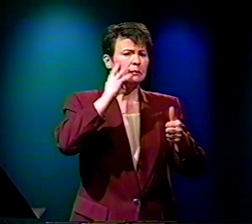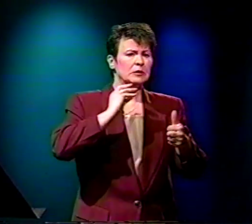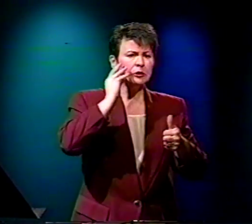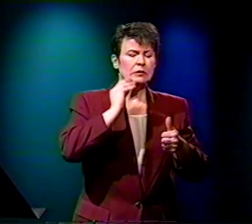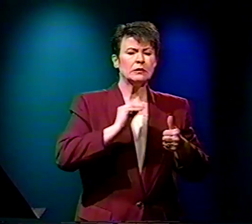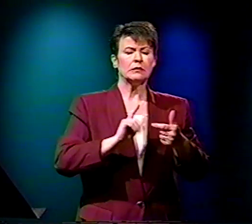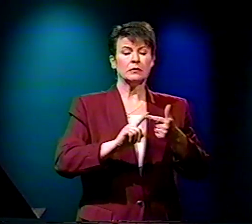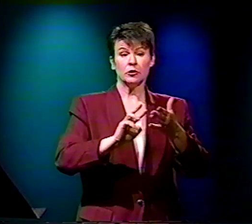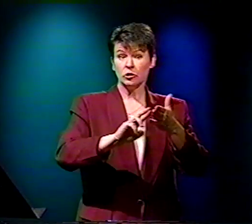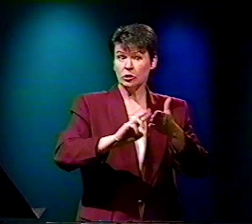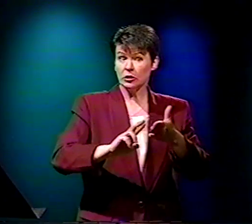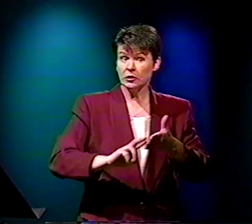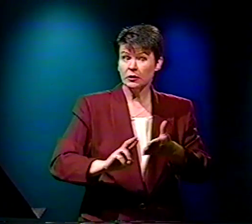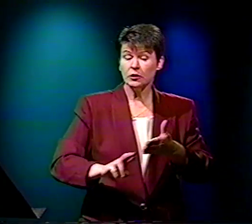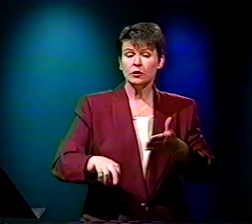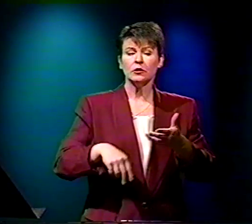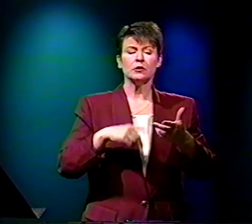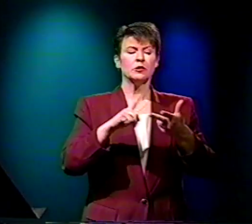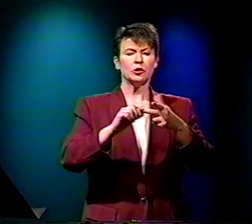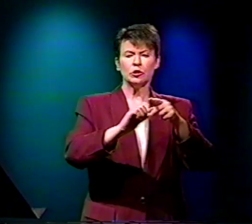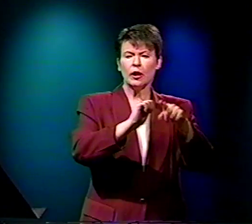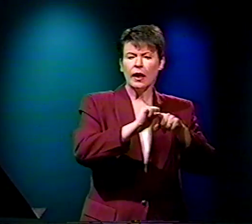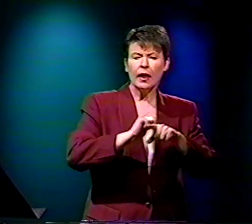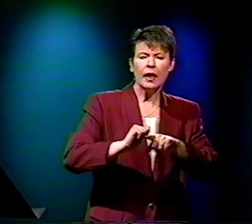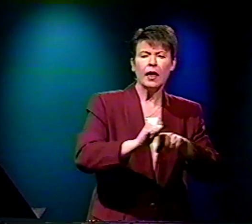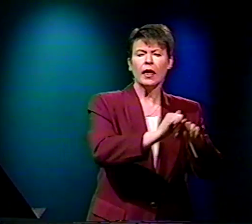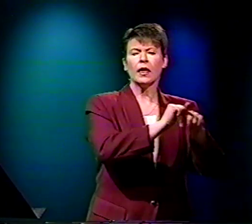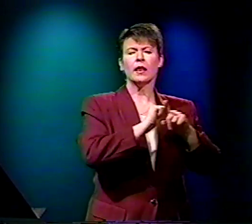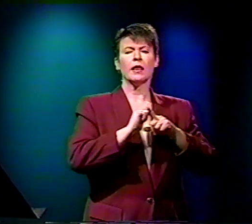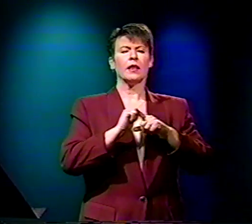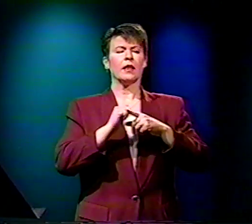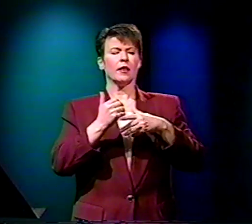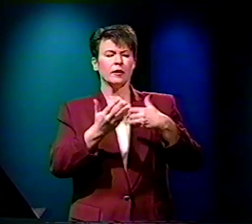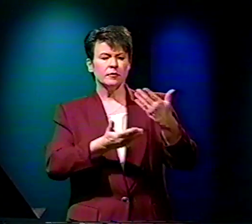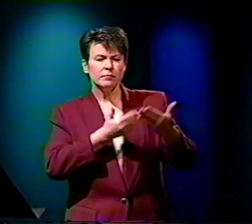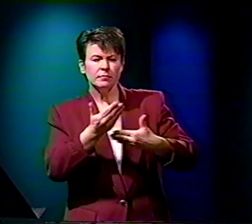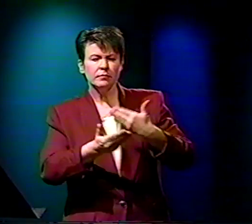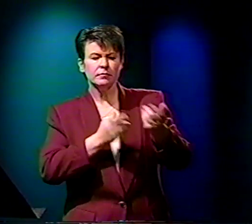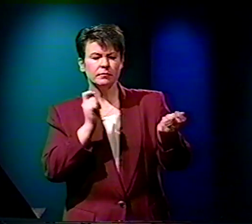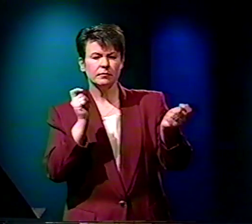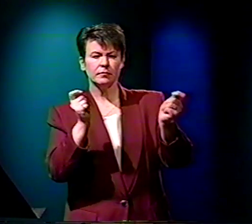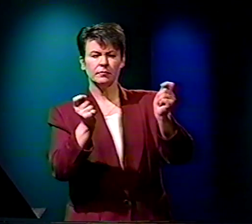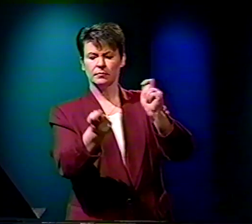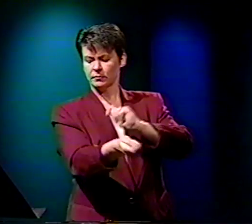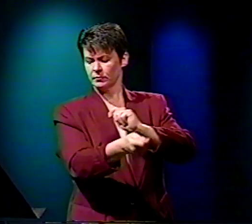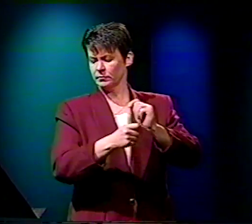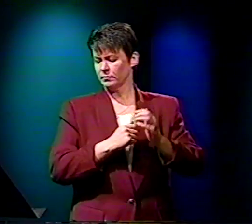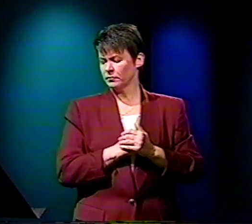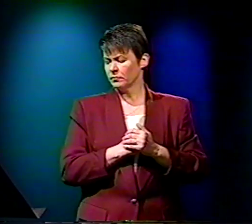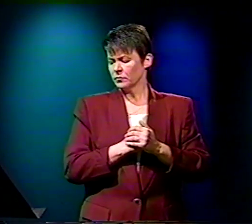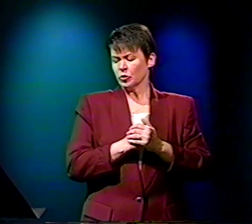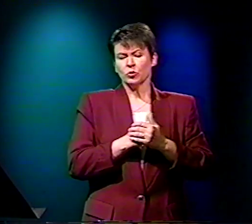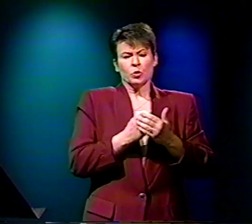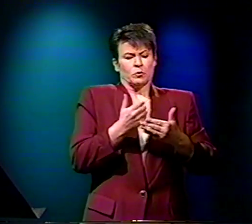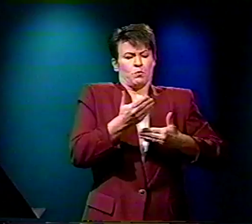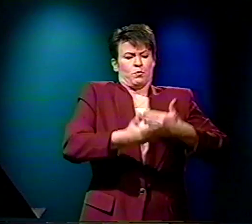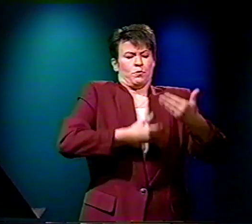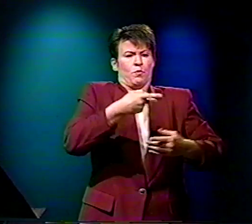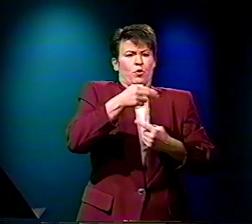place throughout the experiences of the people within that profession, the research, the training that exists. There's an